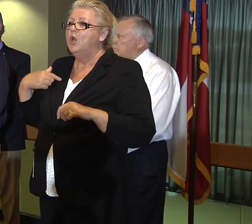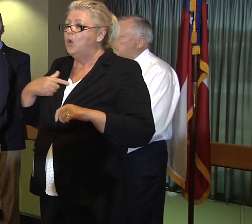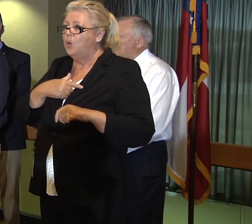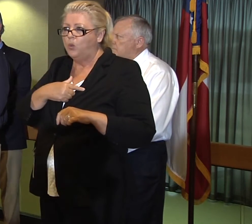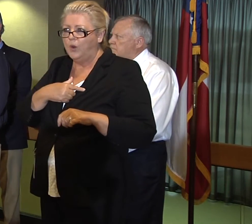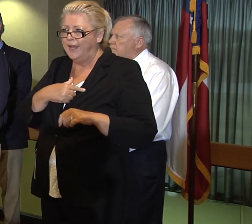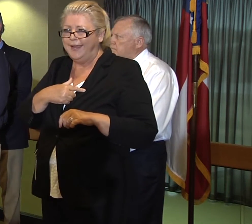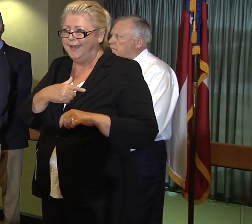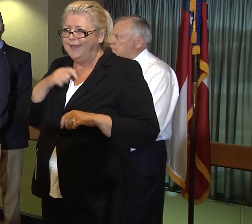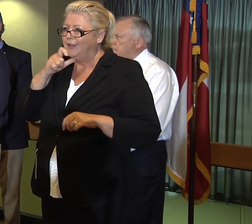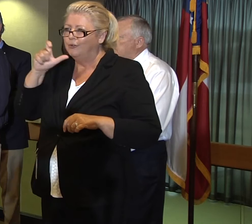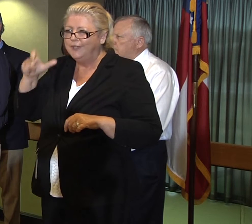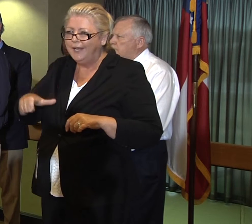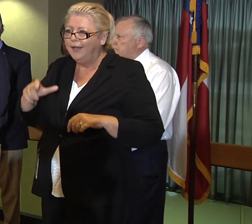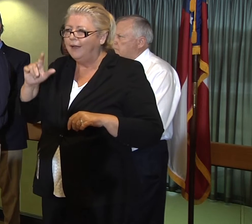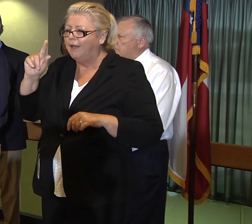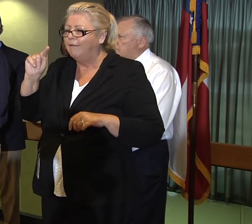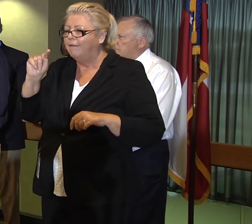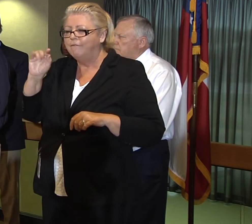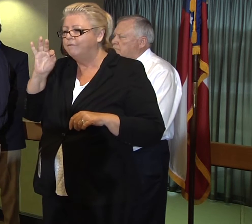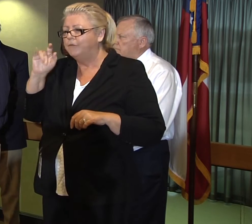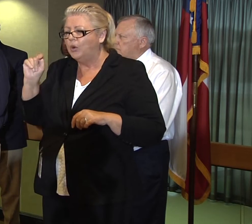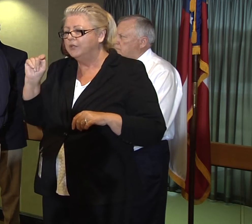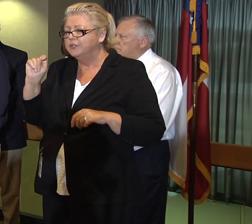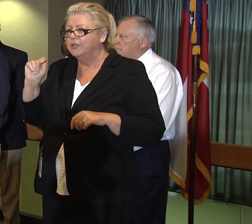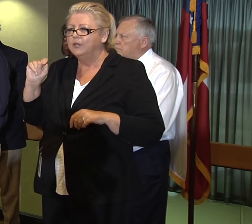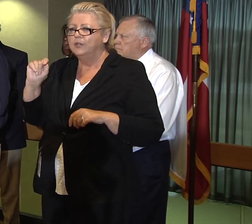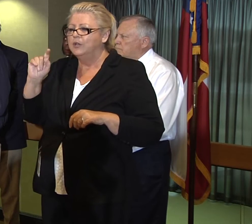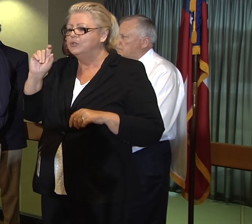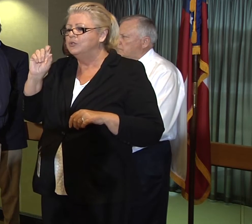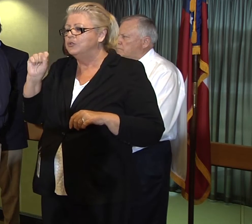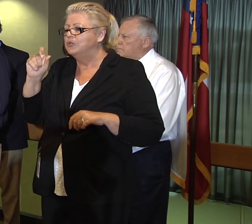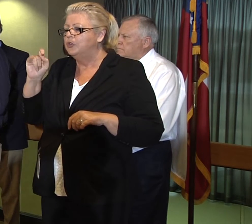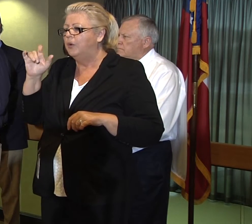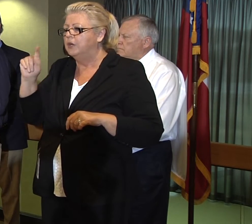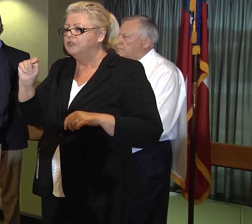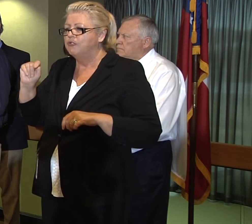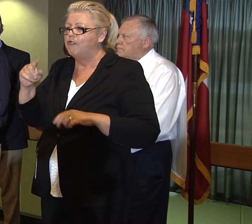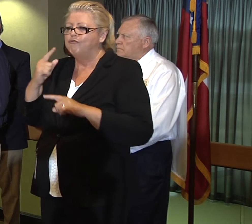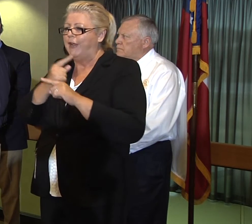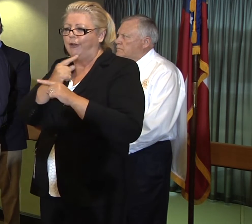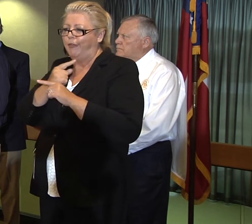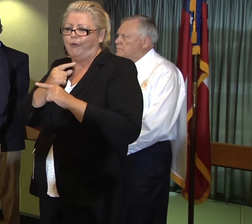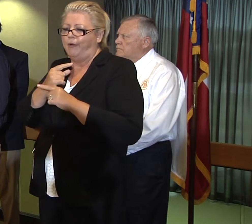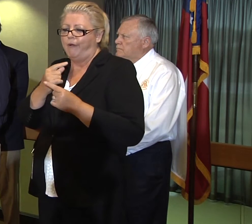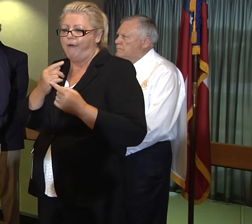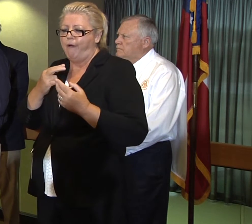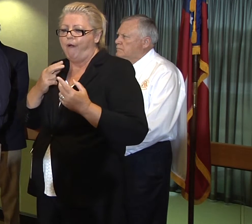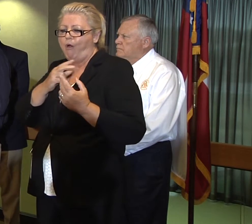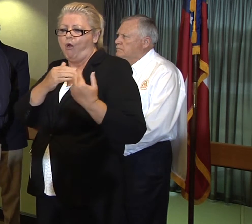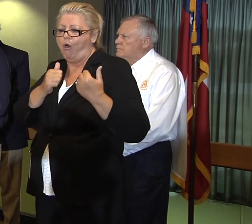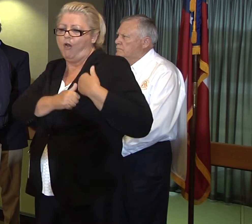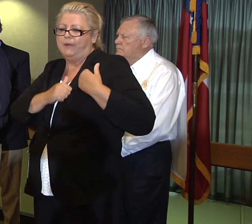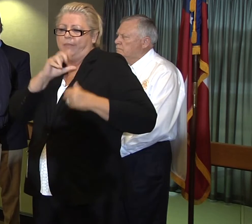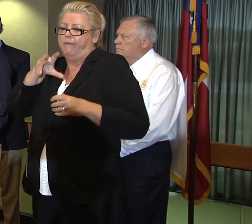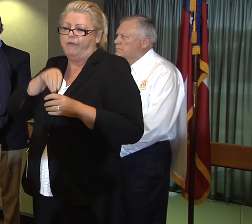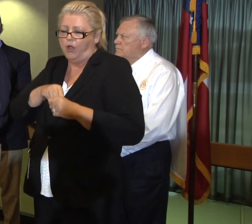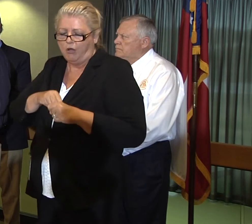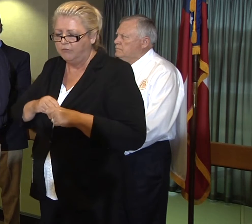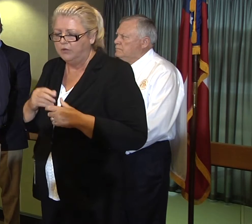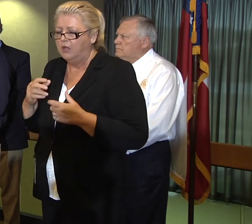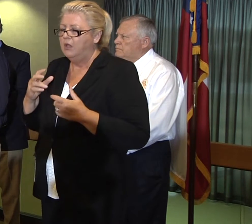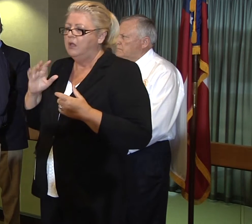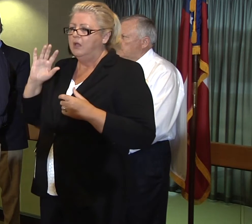there would not be a need for Fort Stewart for regular Army individuals to be deployed. Quite frankly, there is not a process in the federal government that